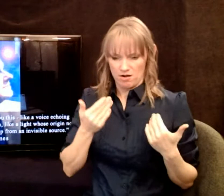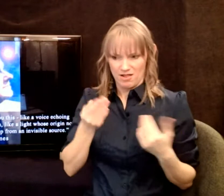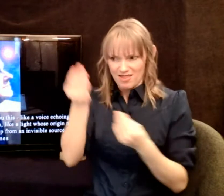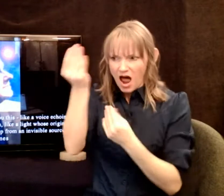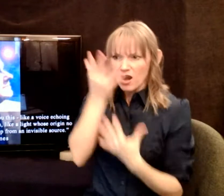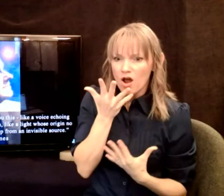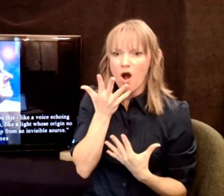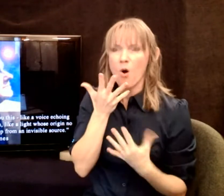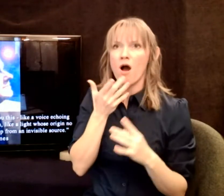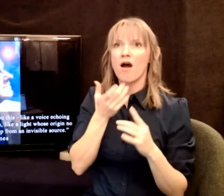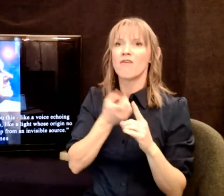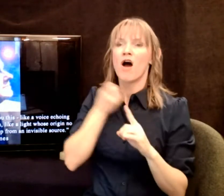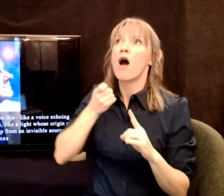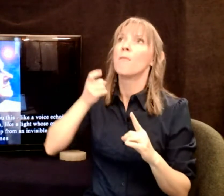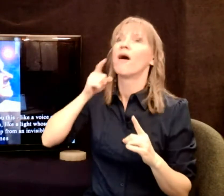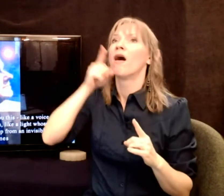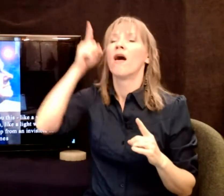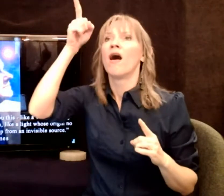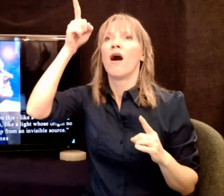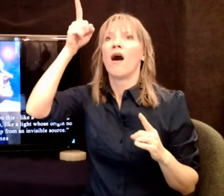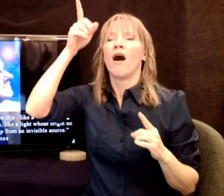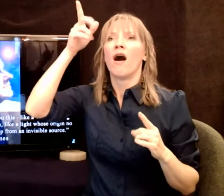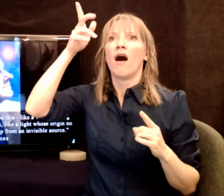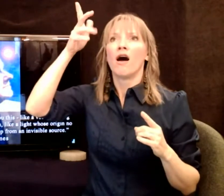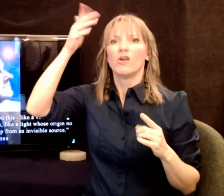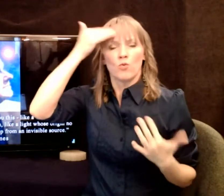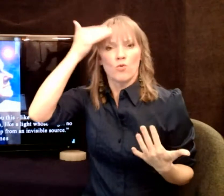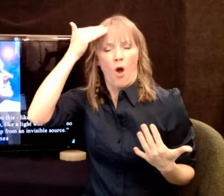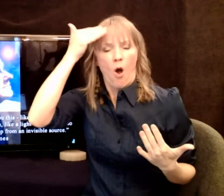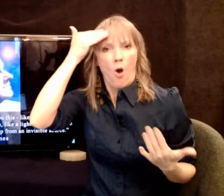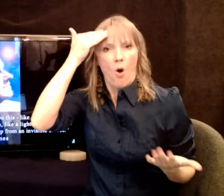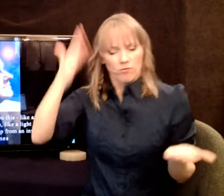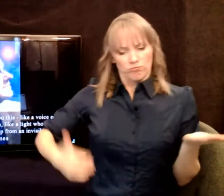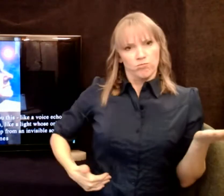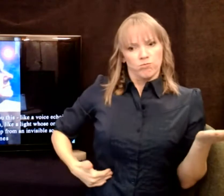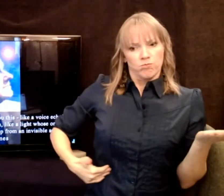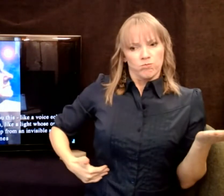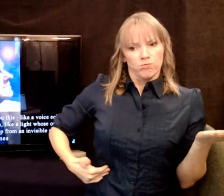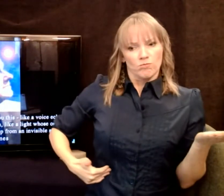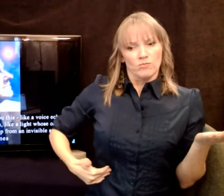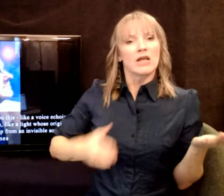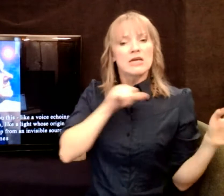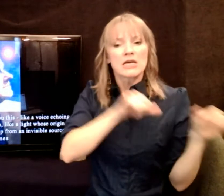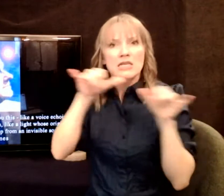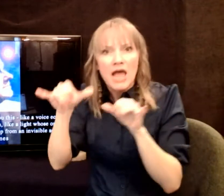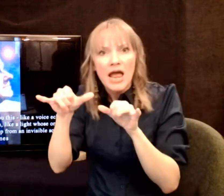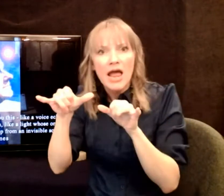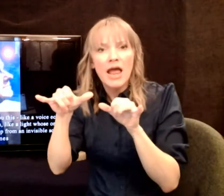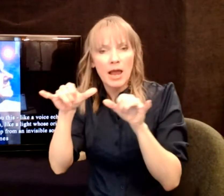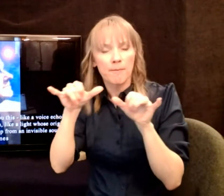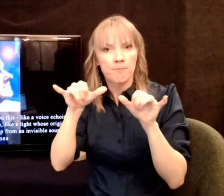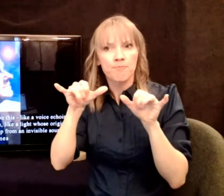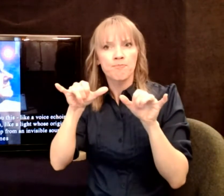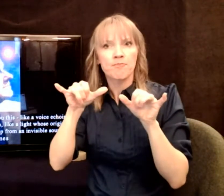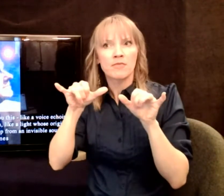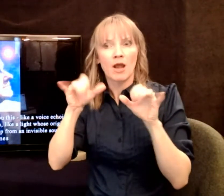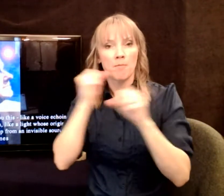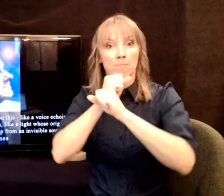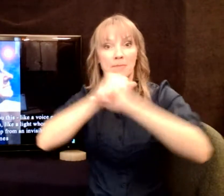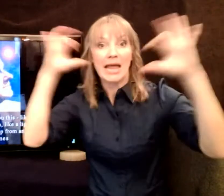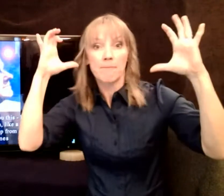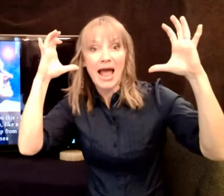from some mountaintop of inward vision, like a light whose origin no man has